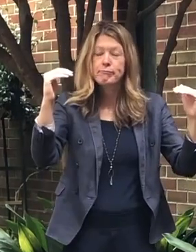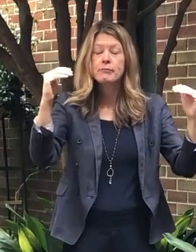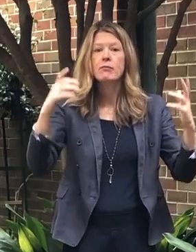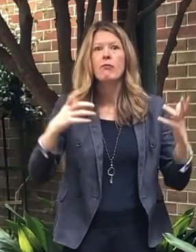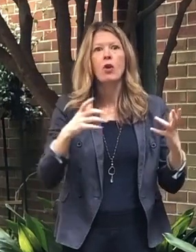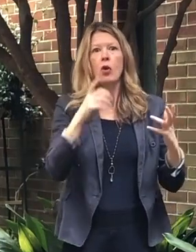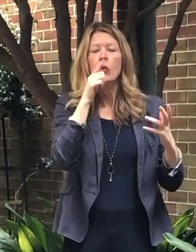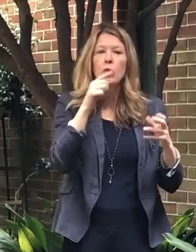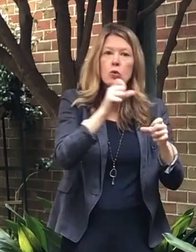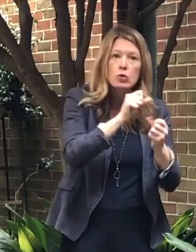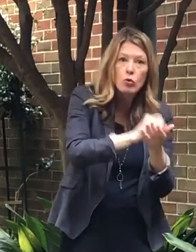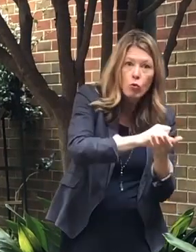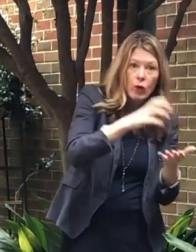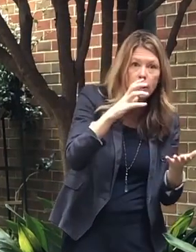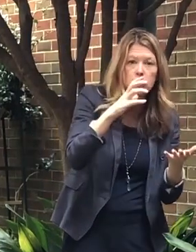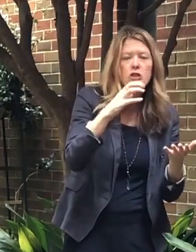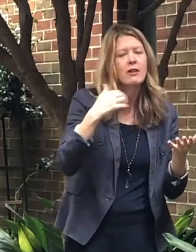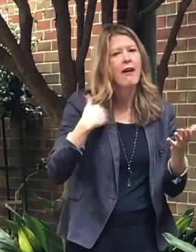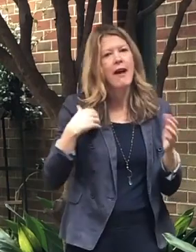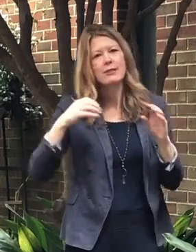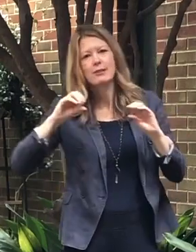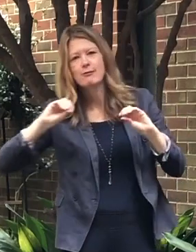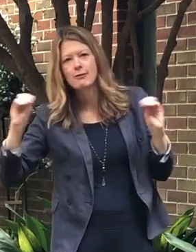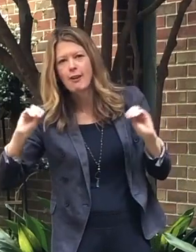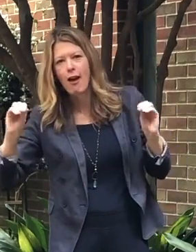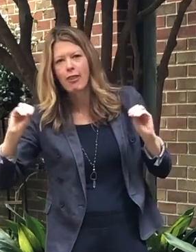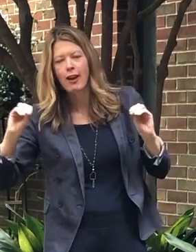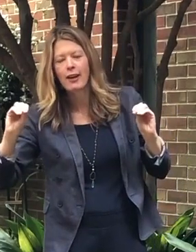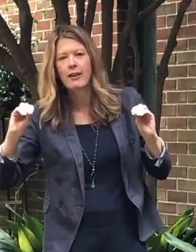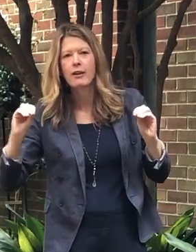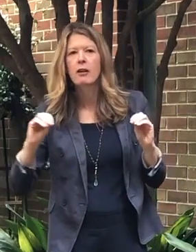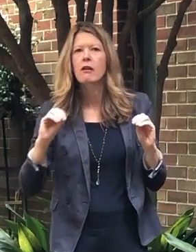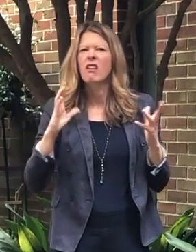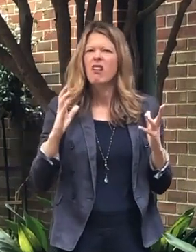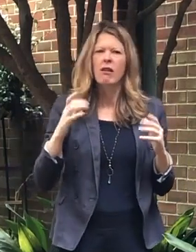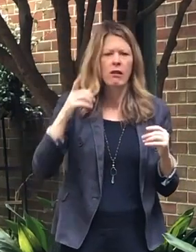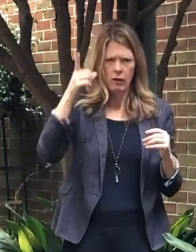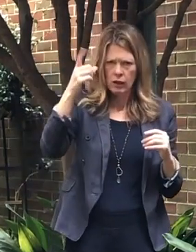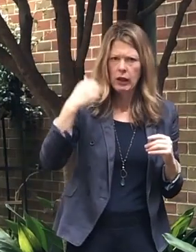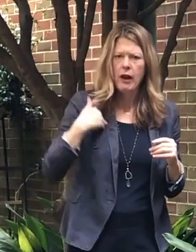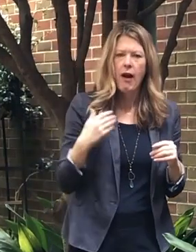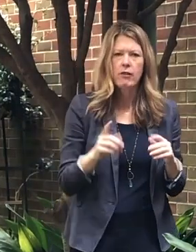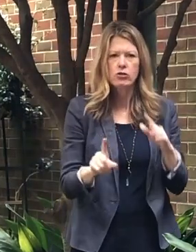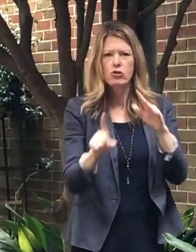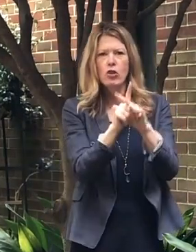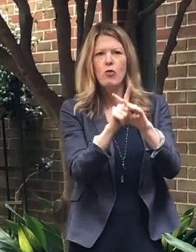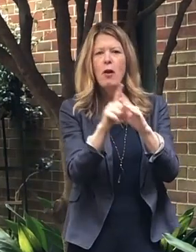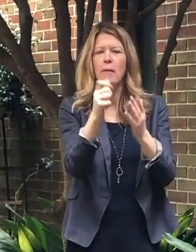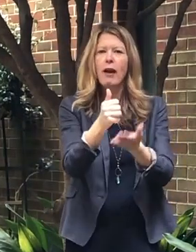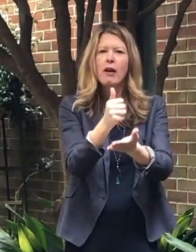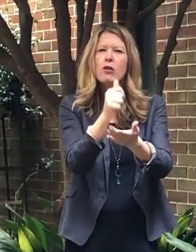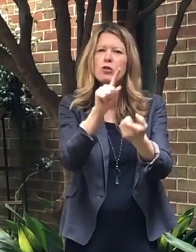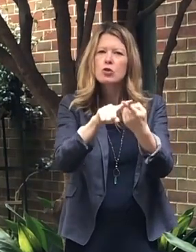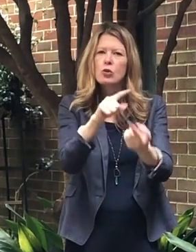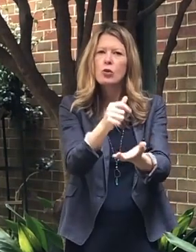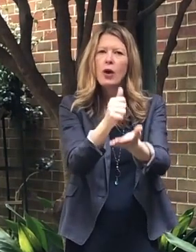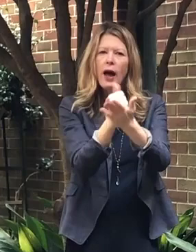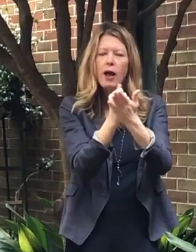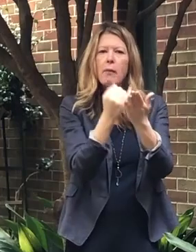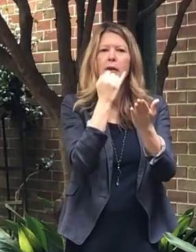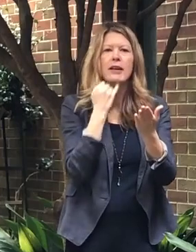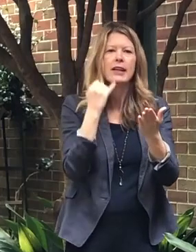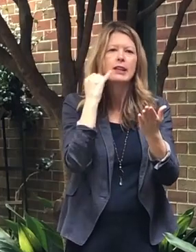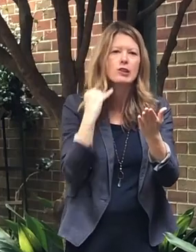the rich he has sent away empty. He has come to the help of his servant Israel, for he